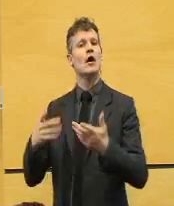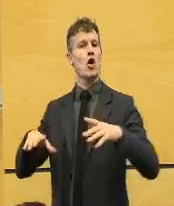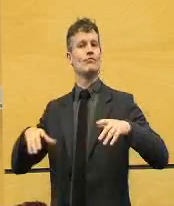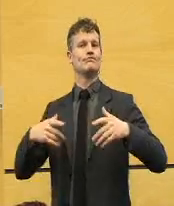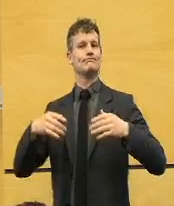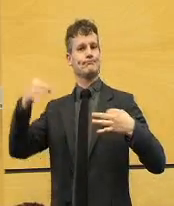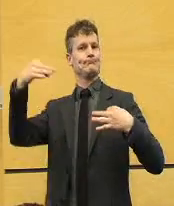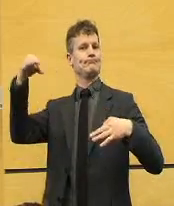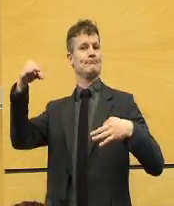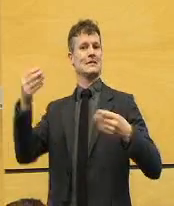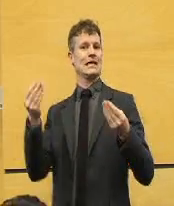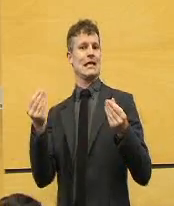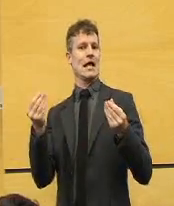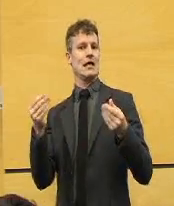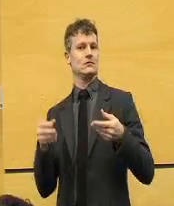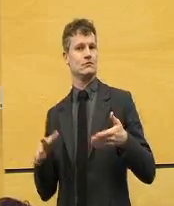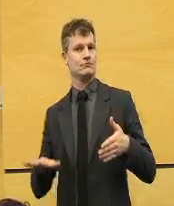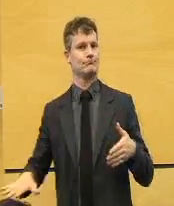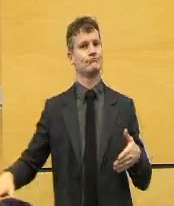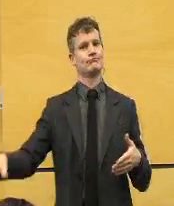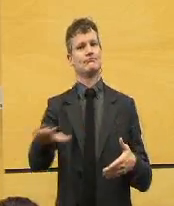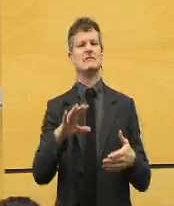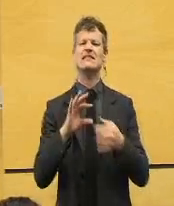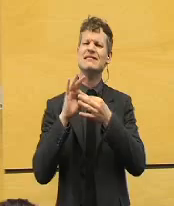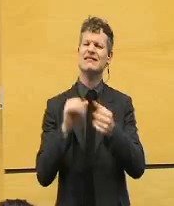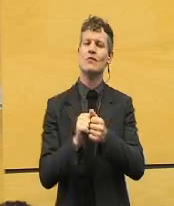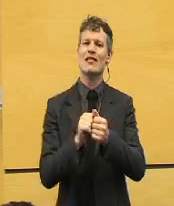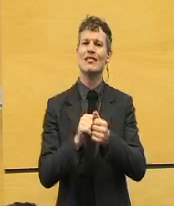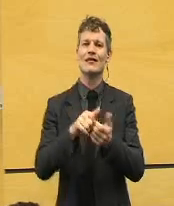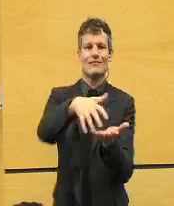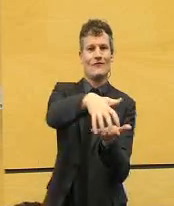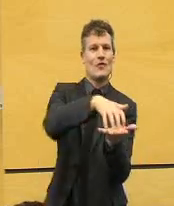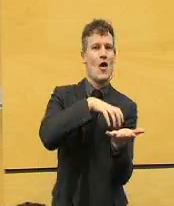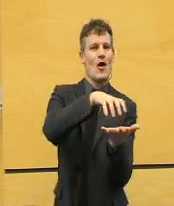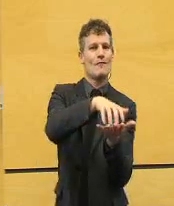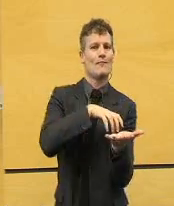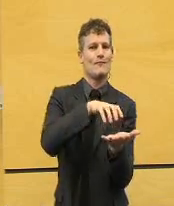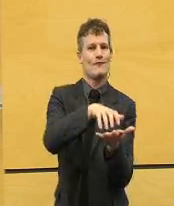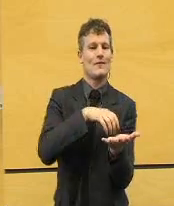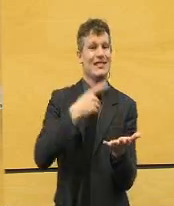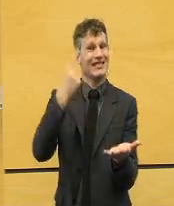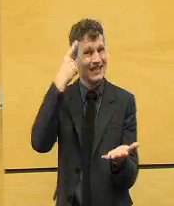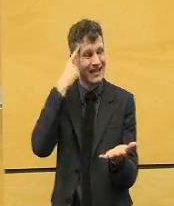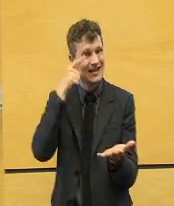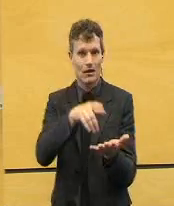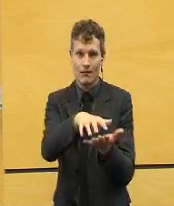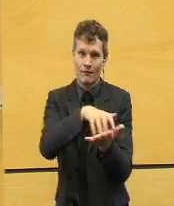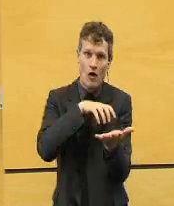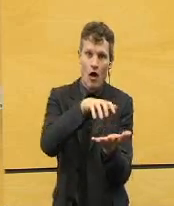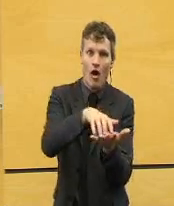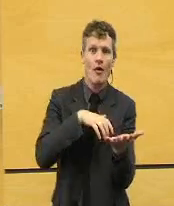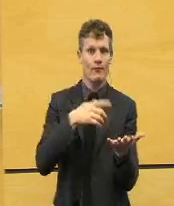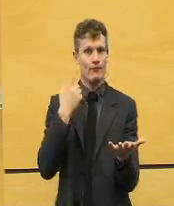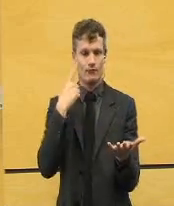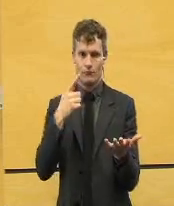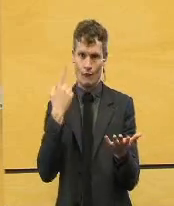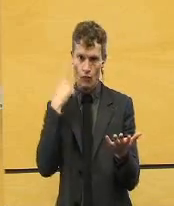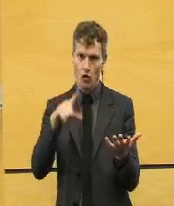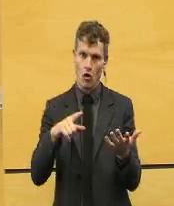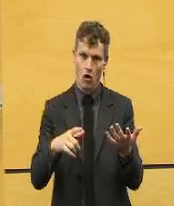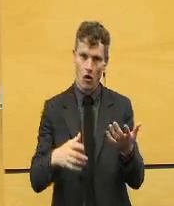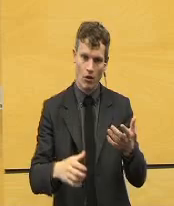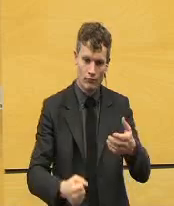regulation on farmers eligible to utilize public reform land,